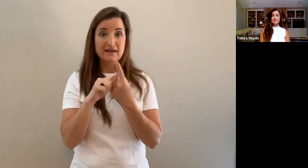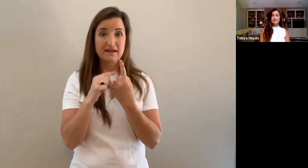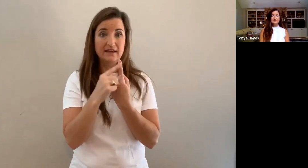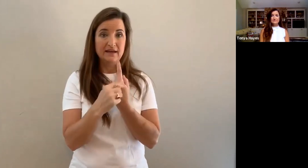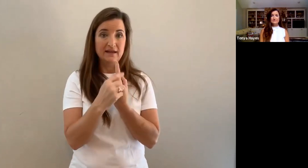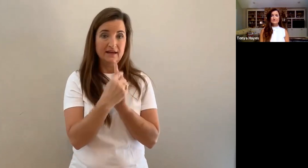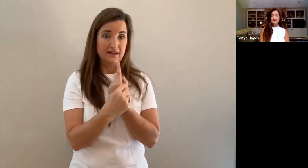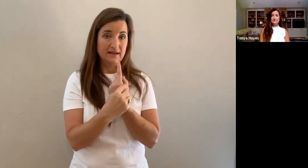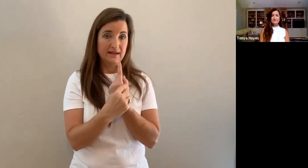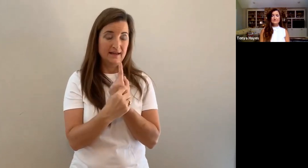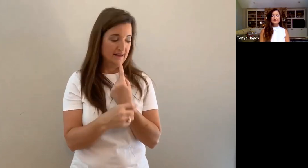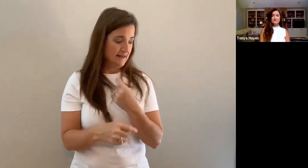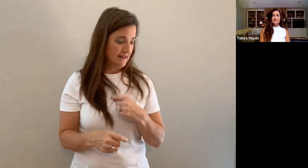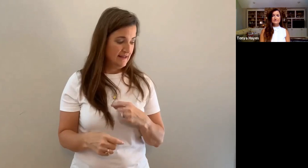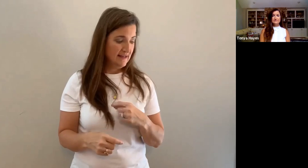banana,